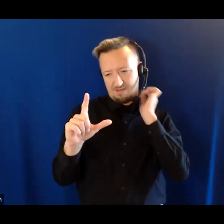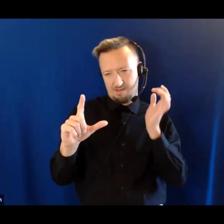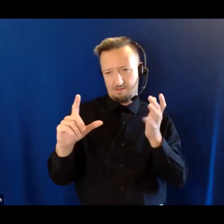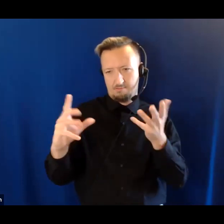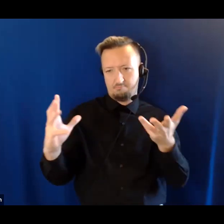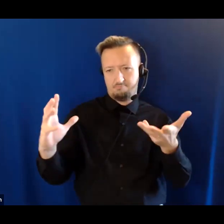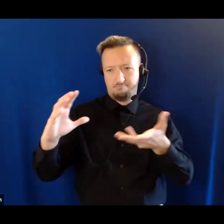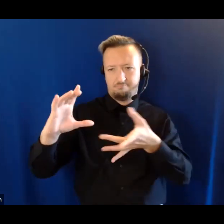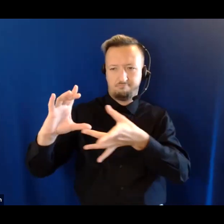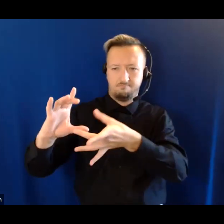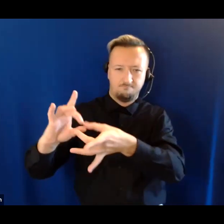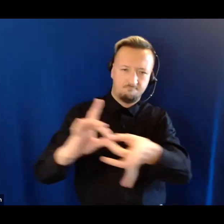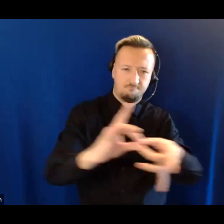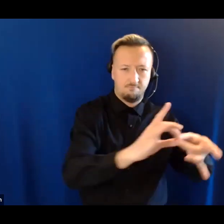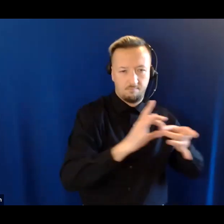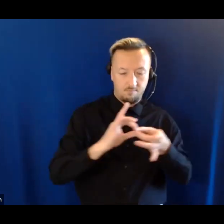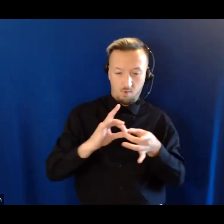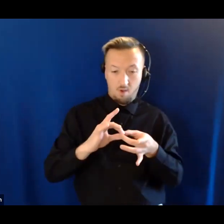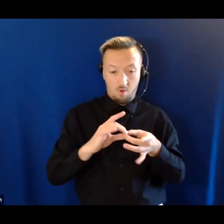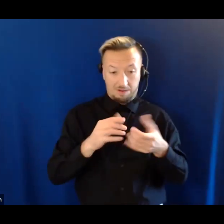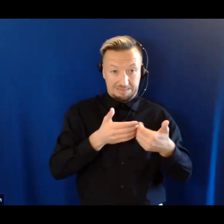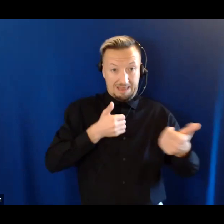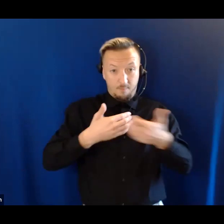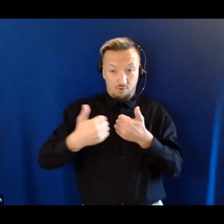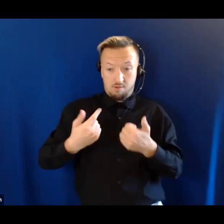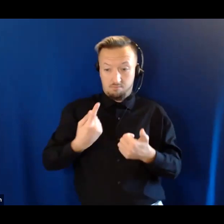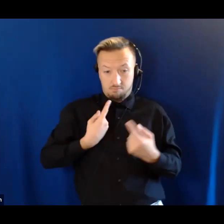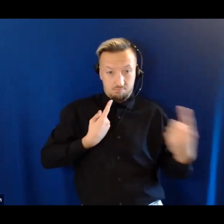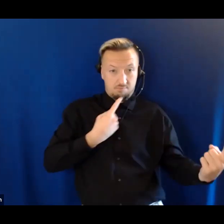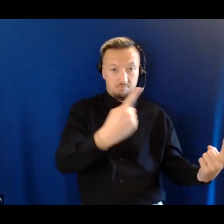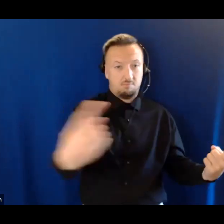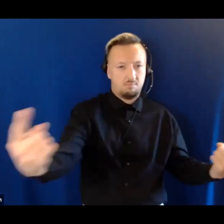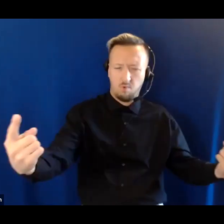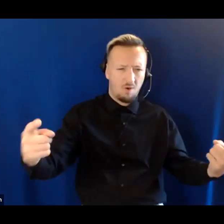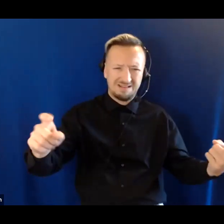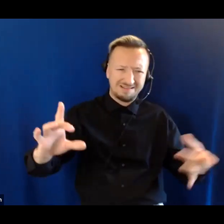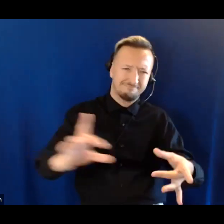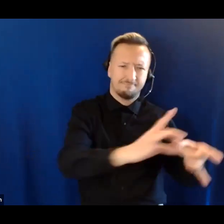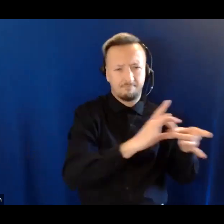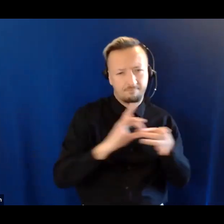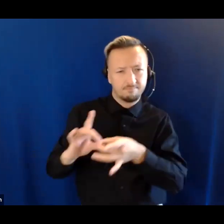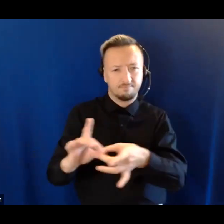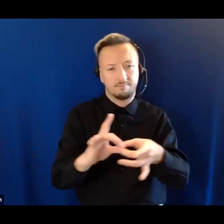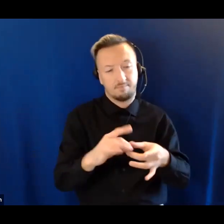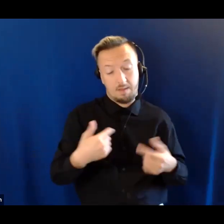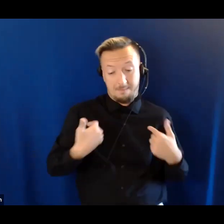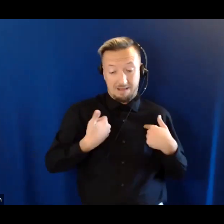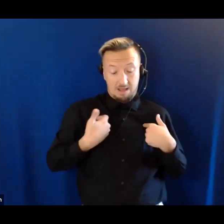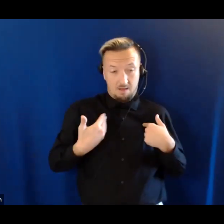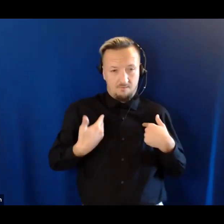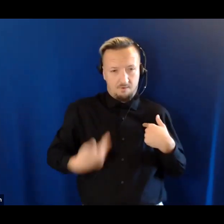aren't operating in silos. You know, I think about, you know, myself as a new